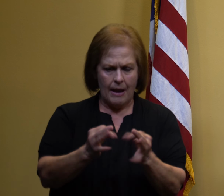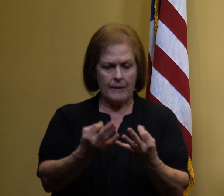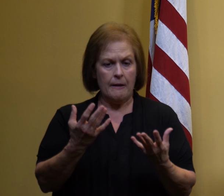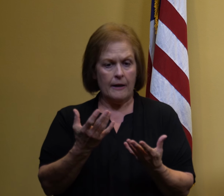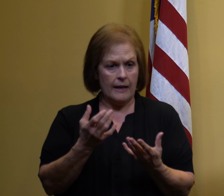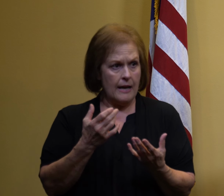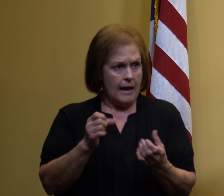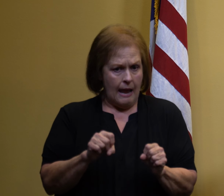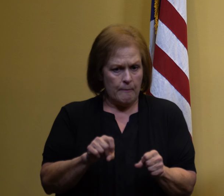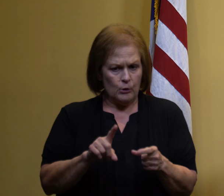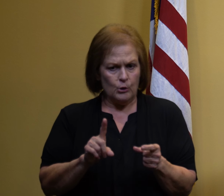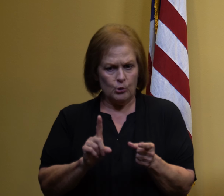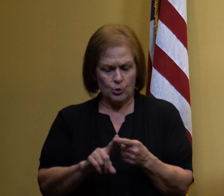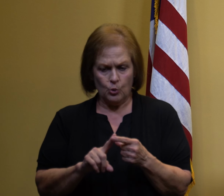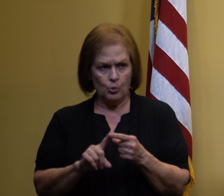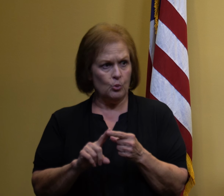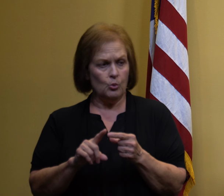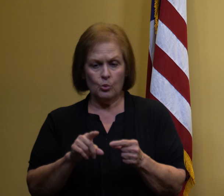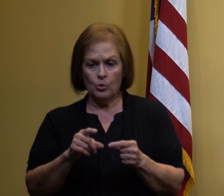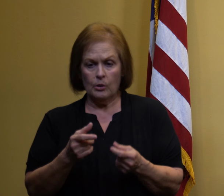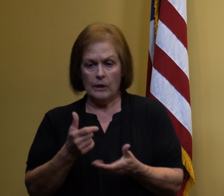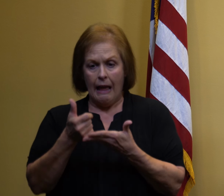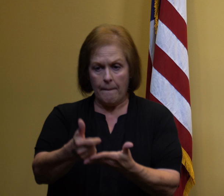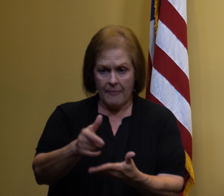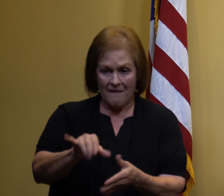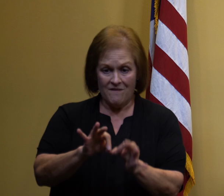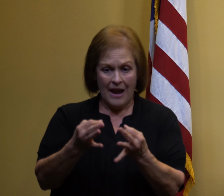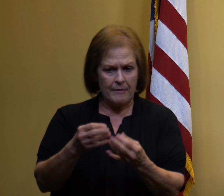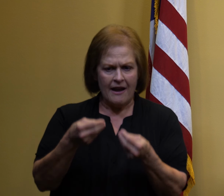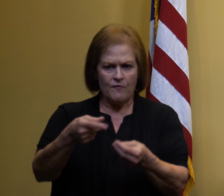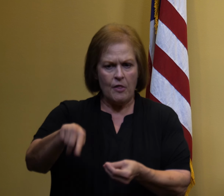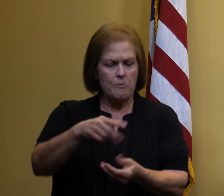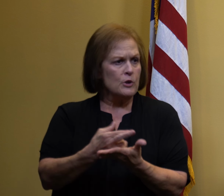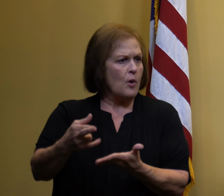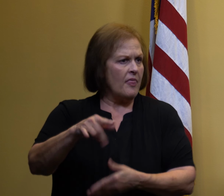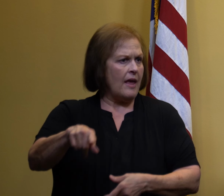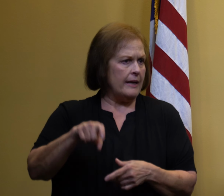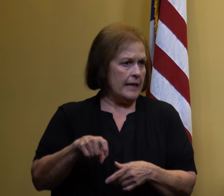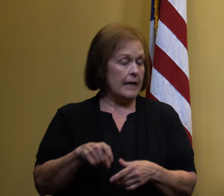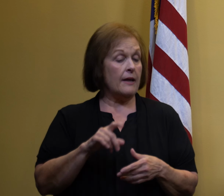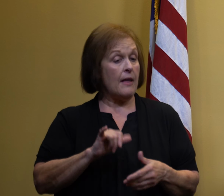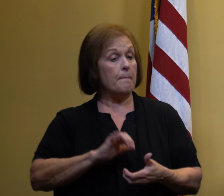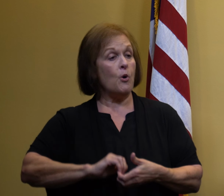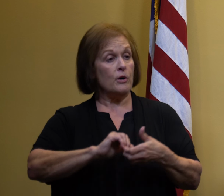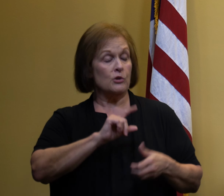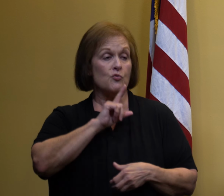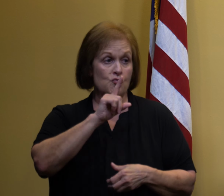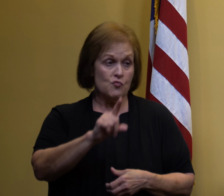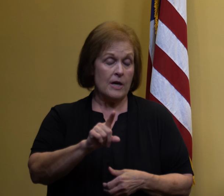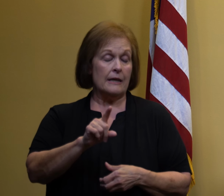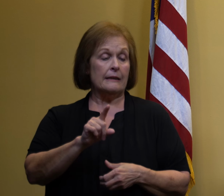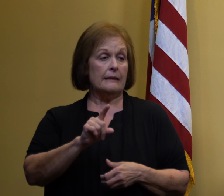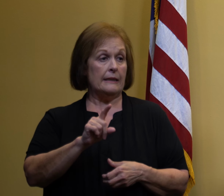able to connect that family with resources as well. But this partnership, it really is centered